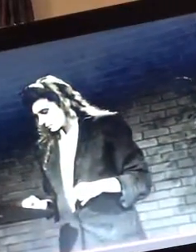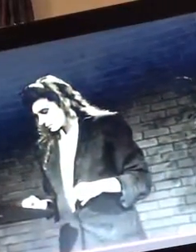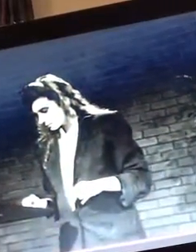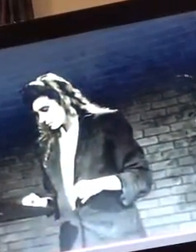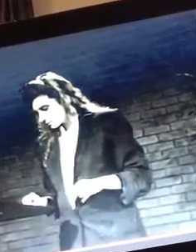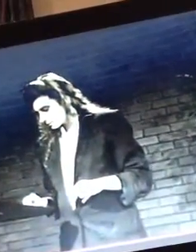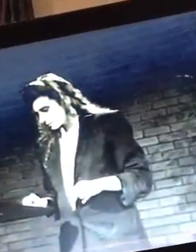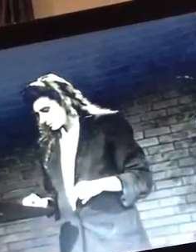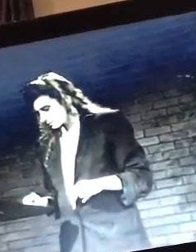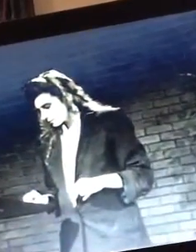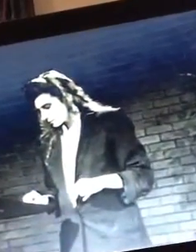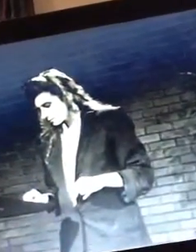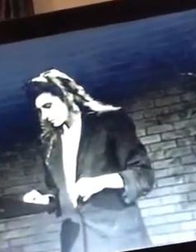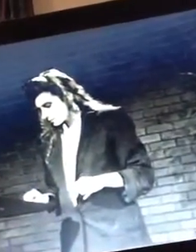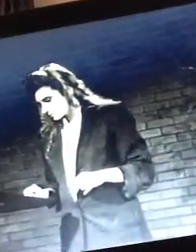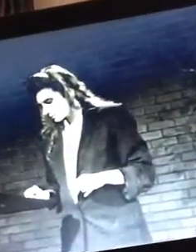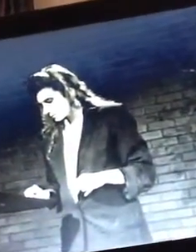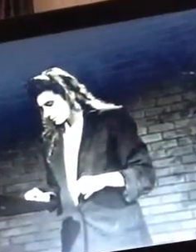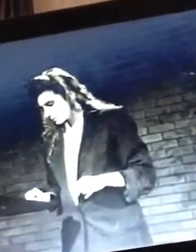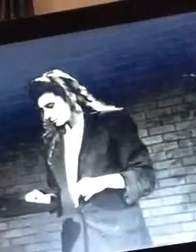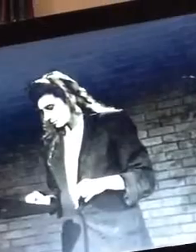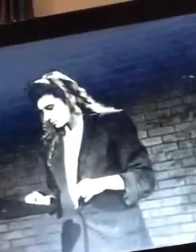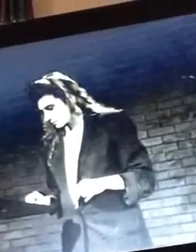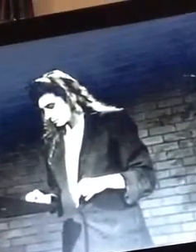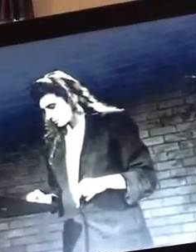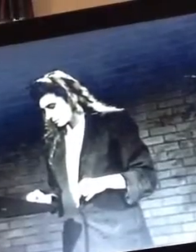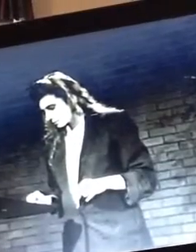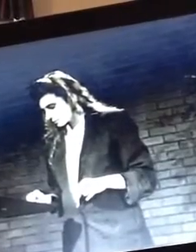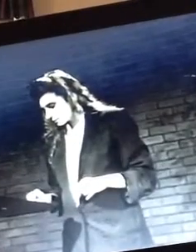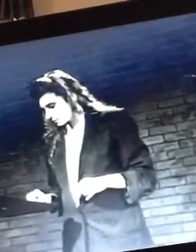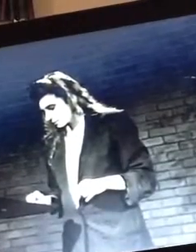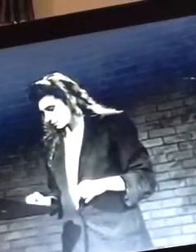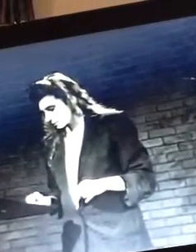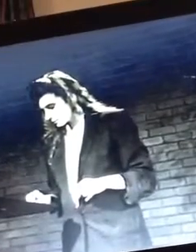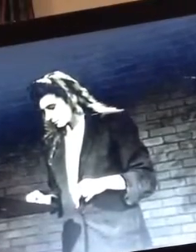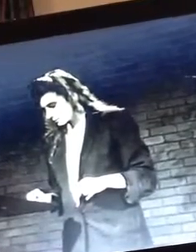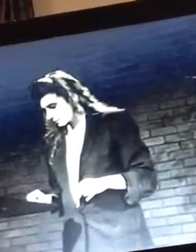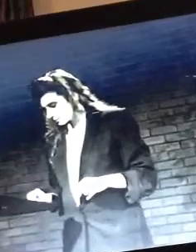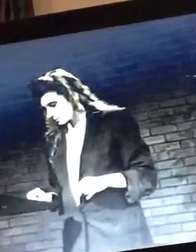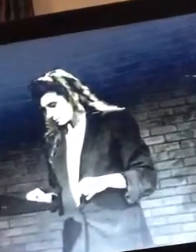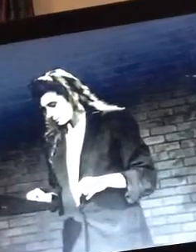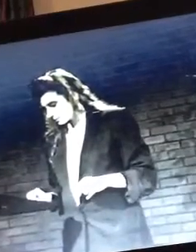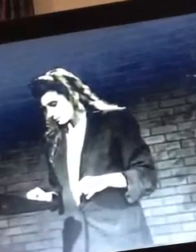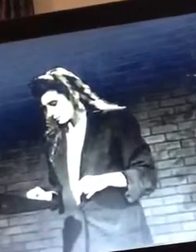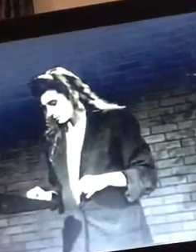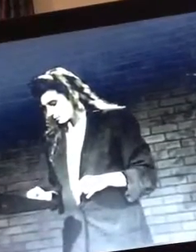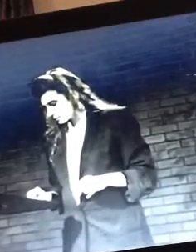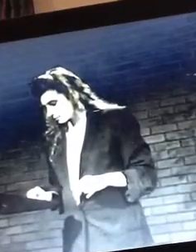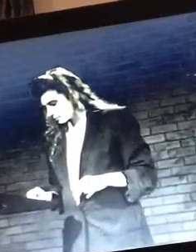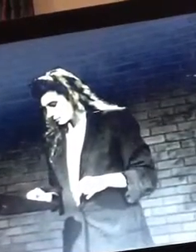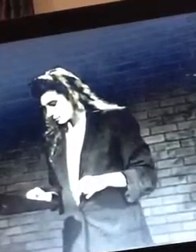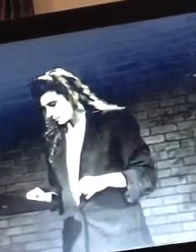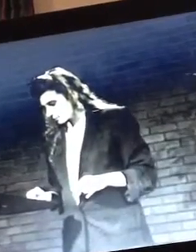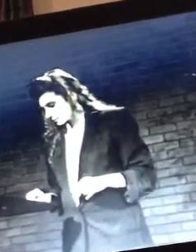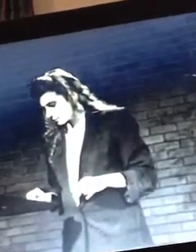2 is in regards to public entities, and that is state and local government. Title 3